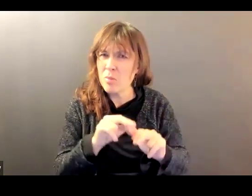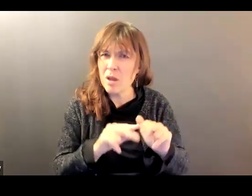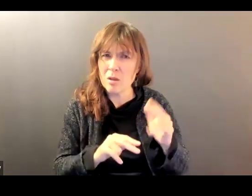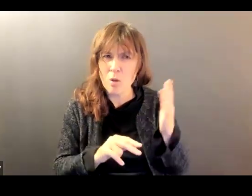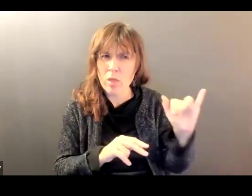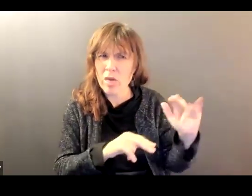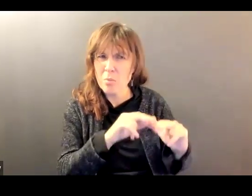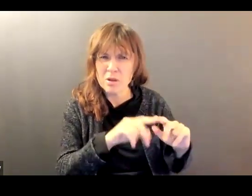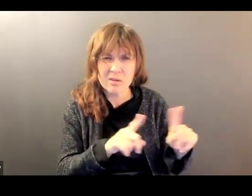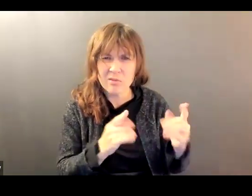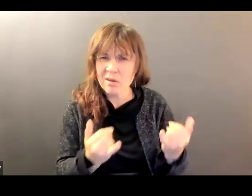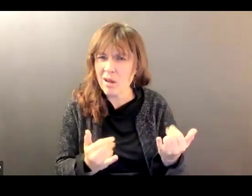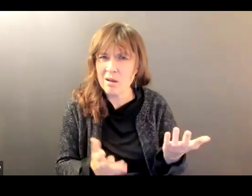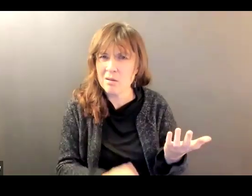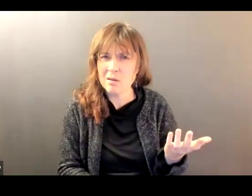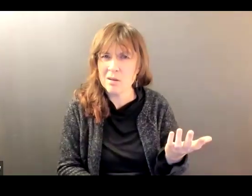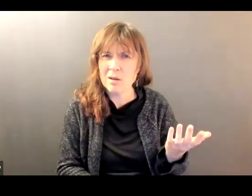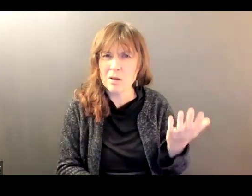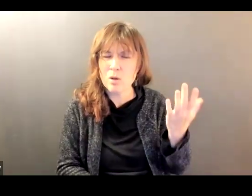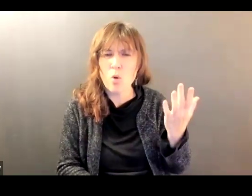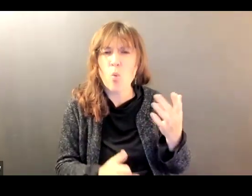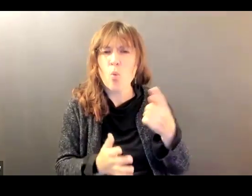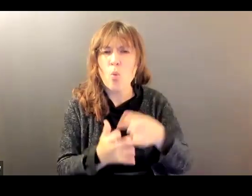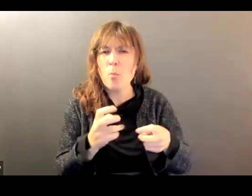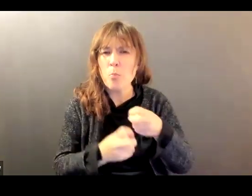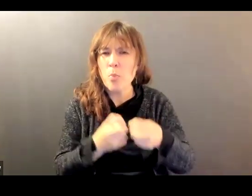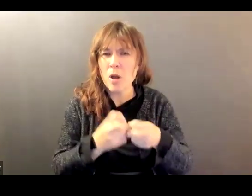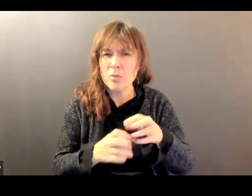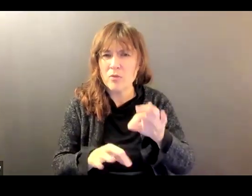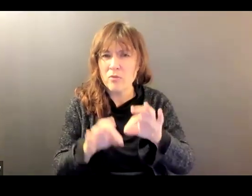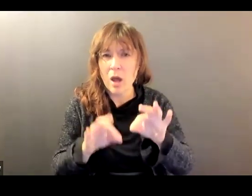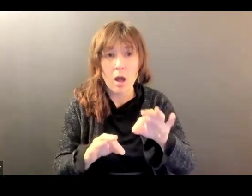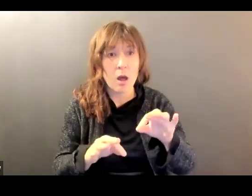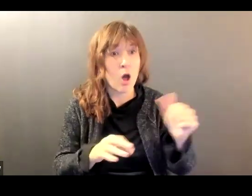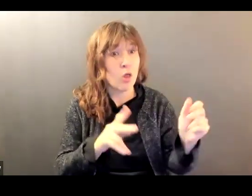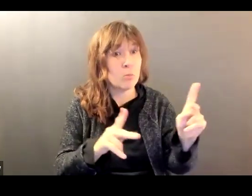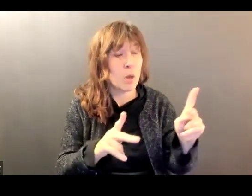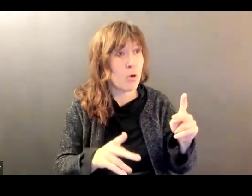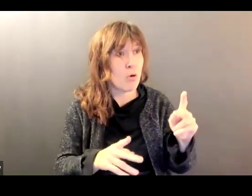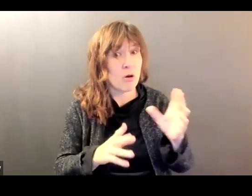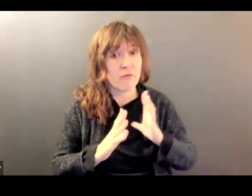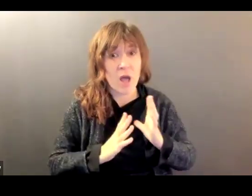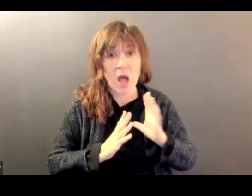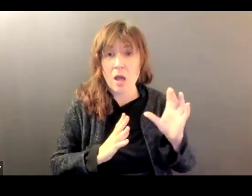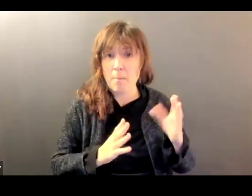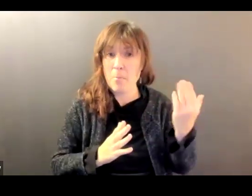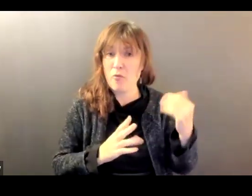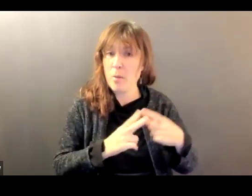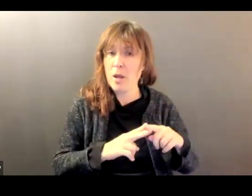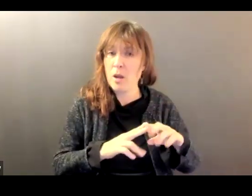that building now? What shortcomings have been found that everyone else was okay with when it first opened up? And